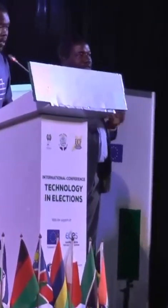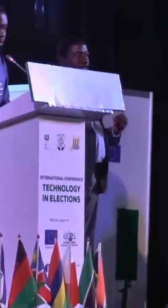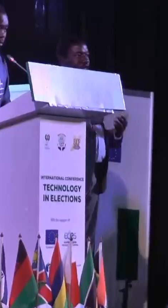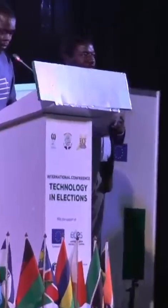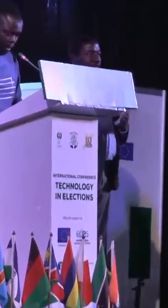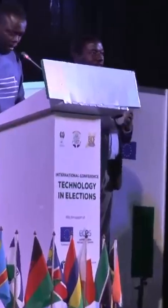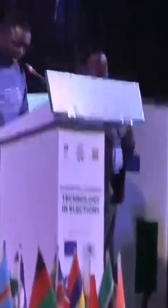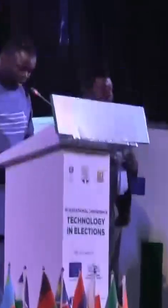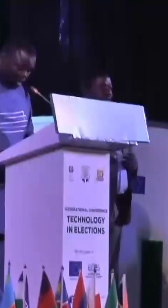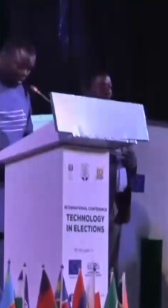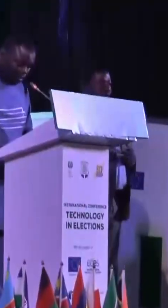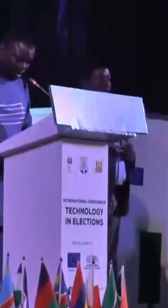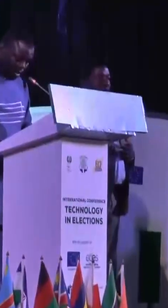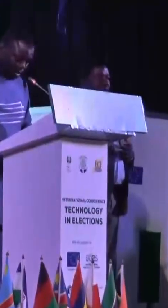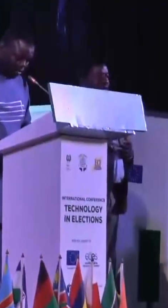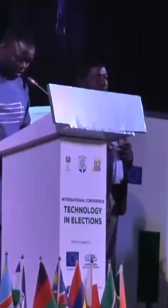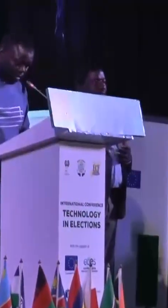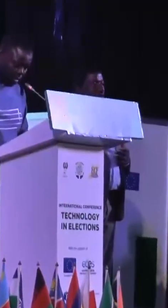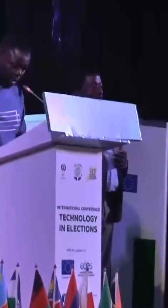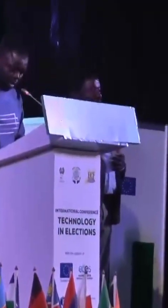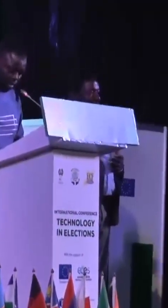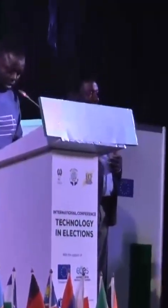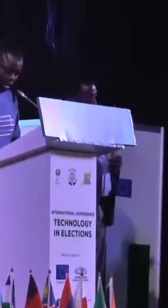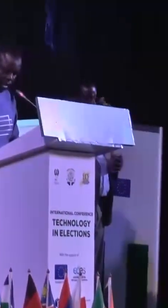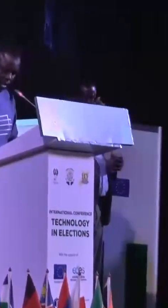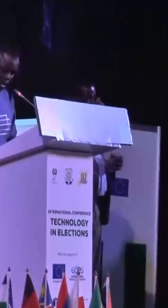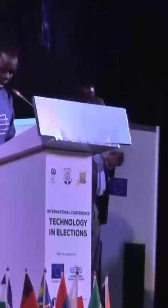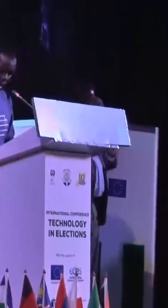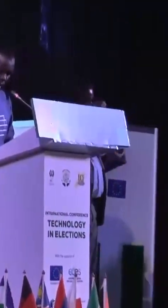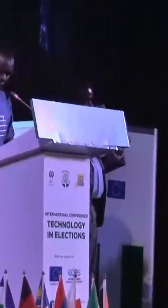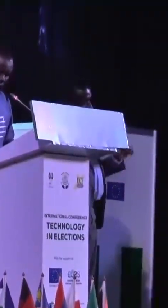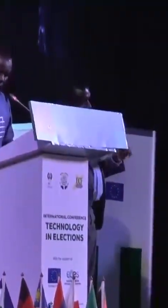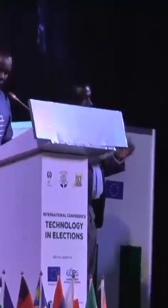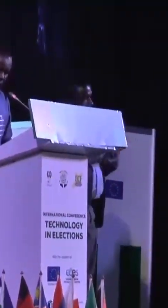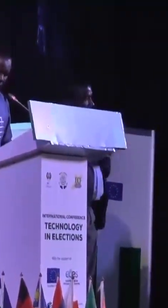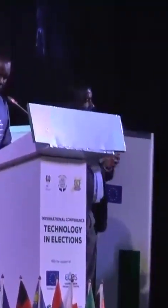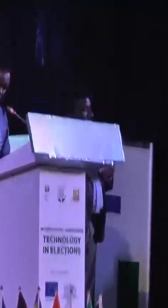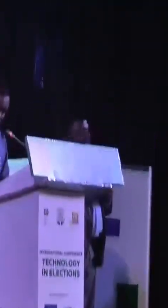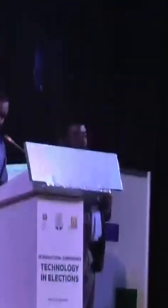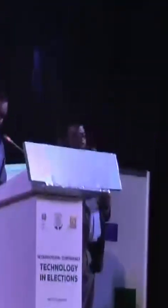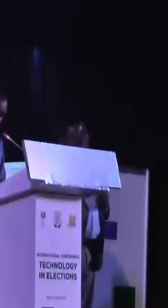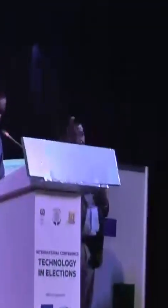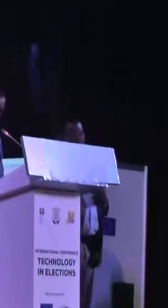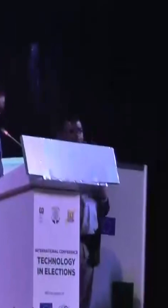first female president through democratic processes. And